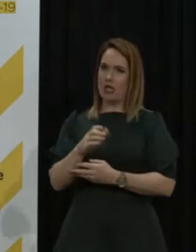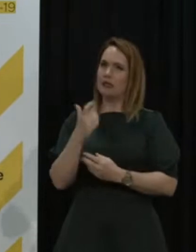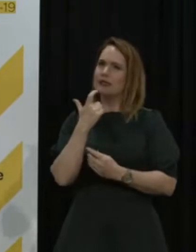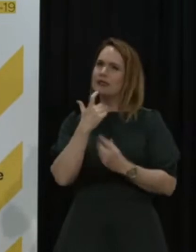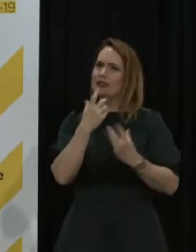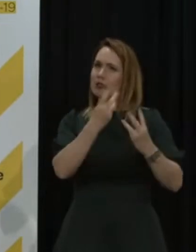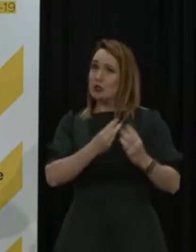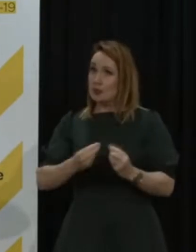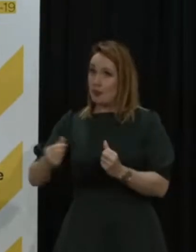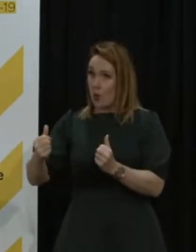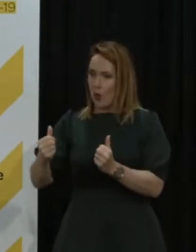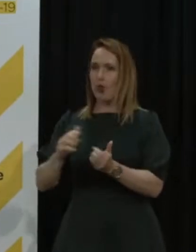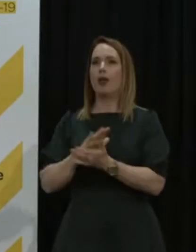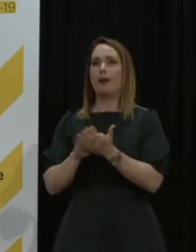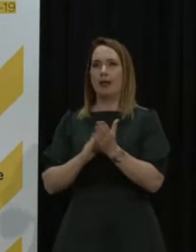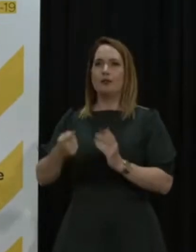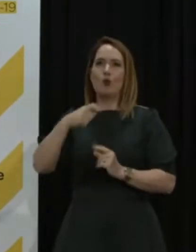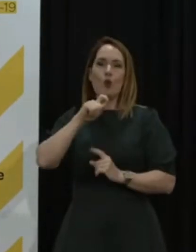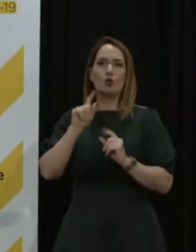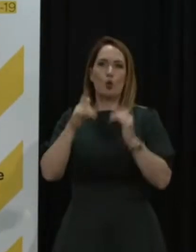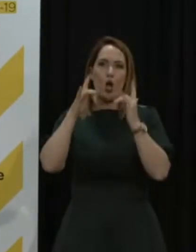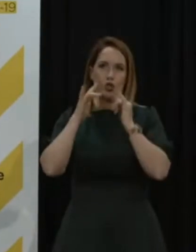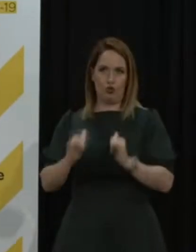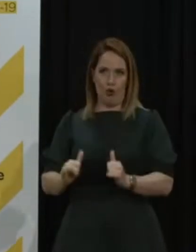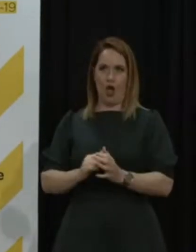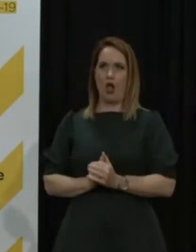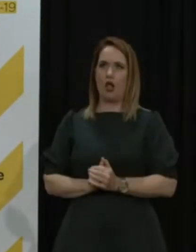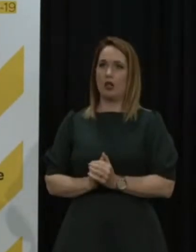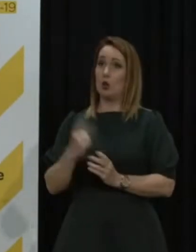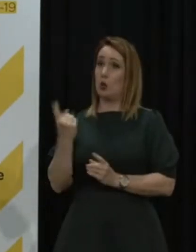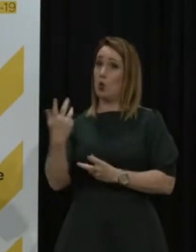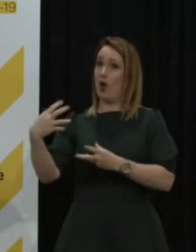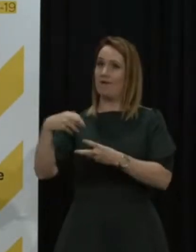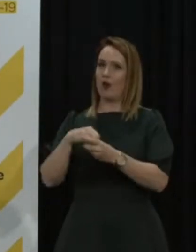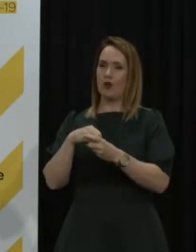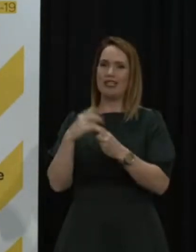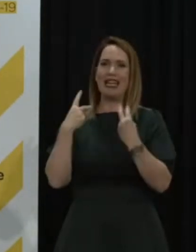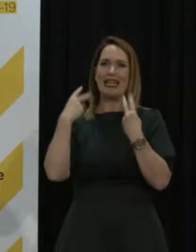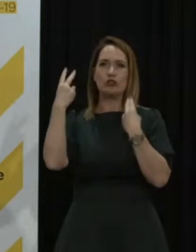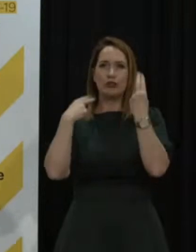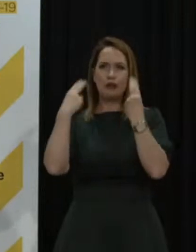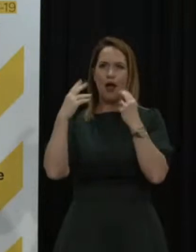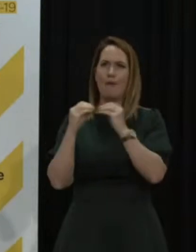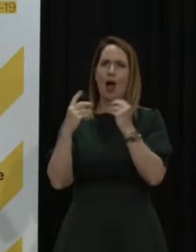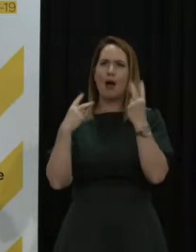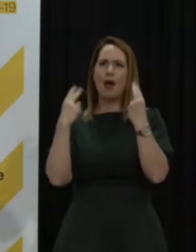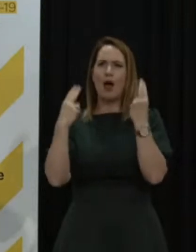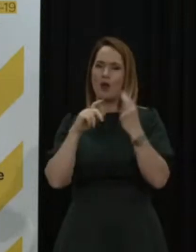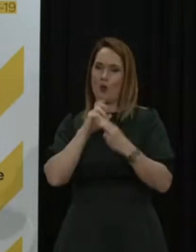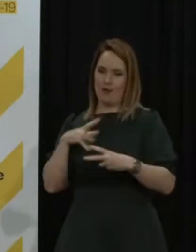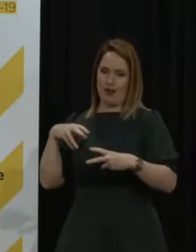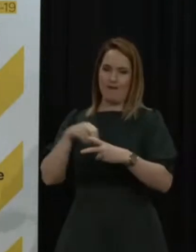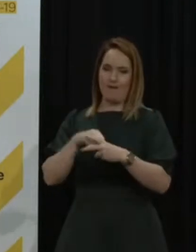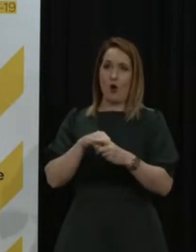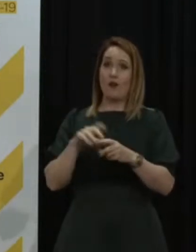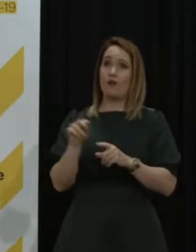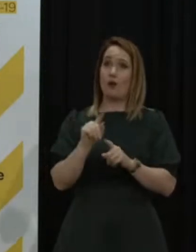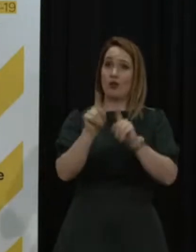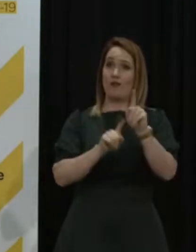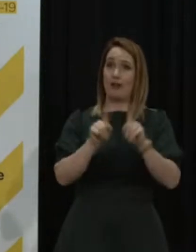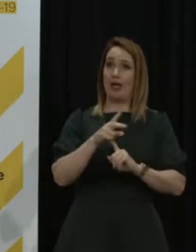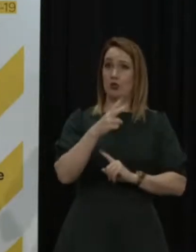moving, we will undertake a trial period by allowing hairdressers and barbers in Auckland to open from this Thursday, November the